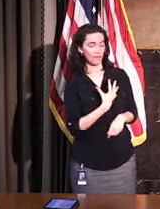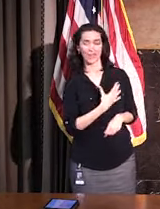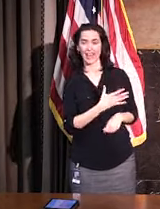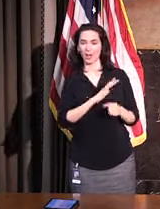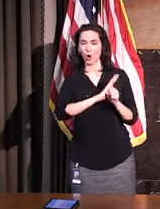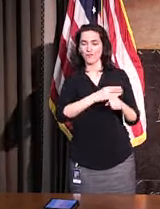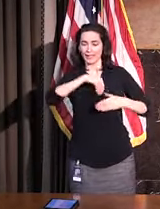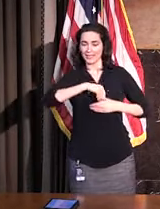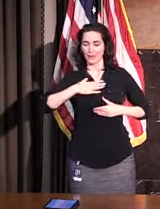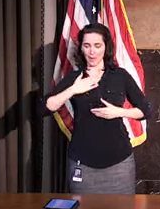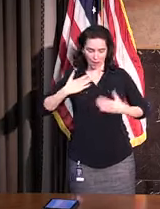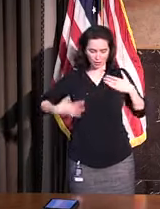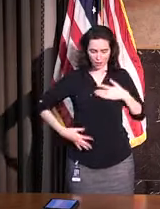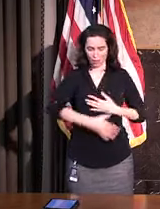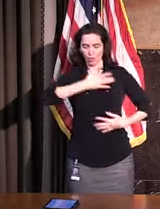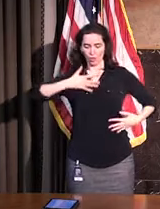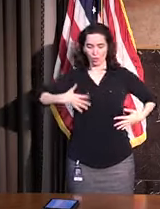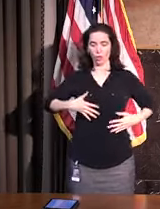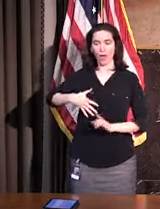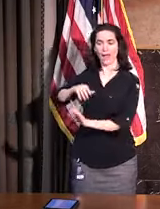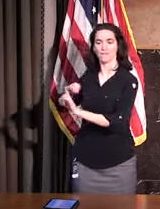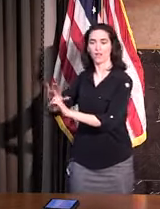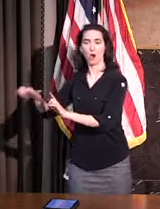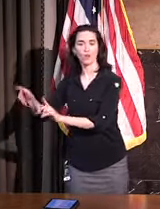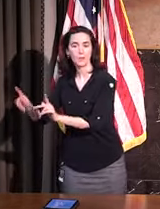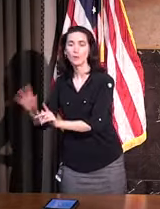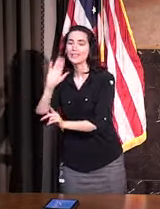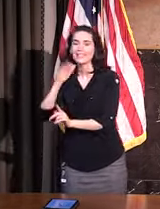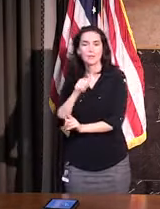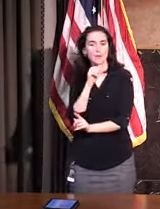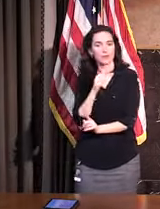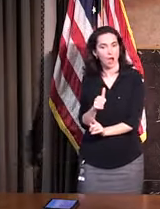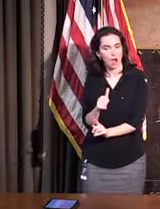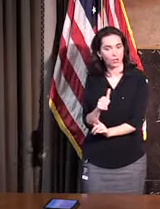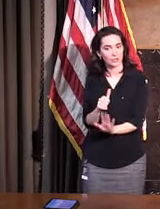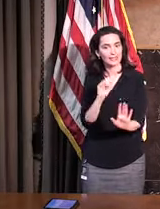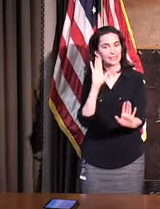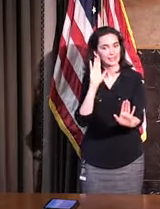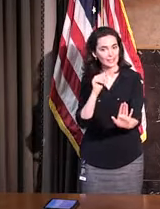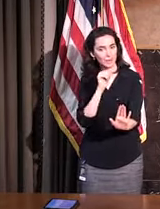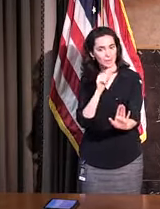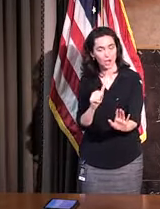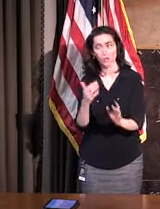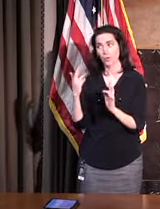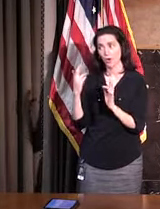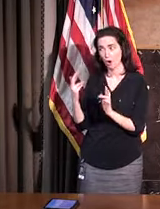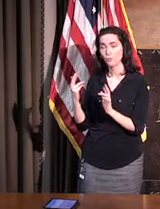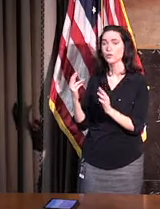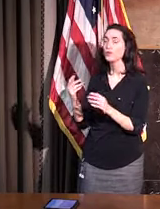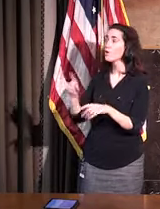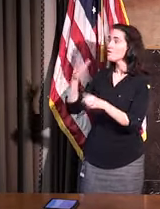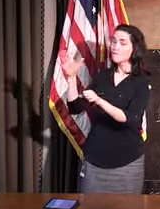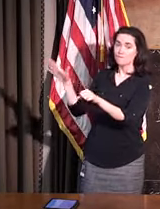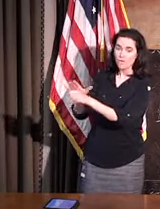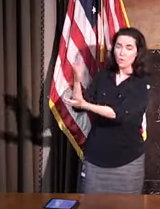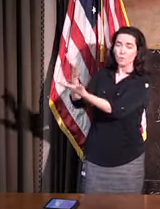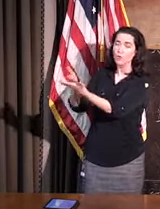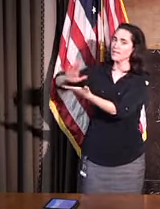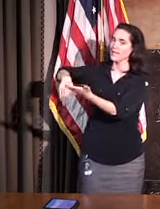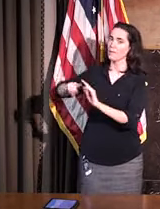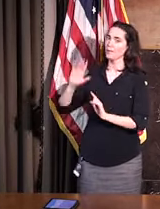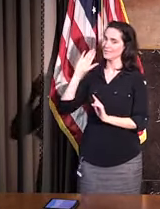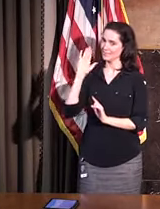for transmission to others. A growing body of evidence showing that. Something that we presumed and certainly hoped, but we're waiting for the data to come in.